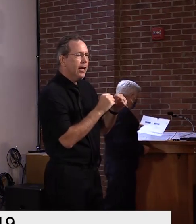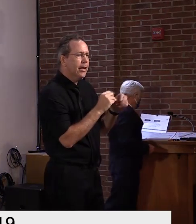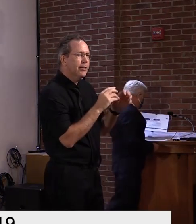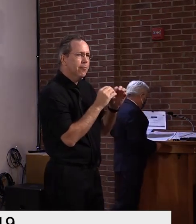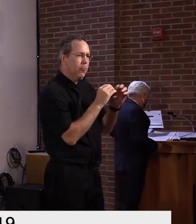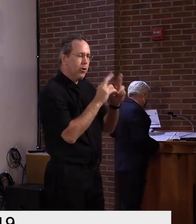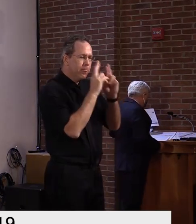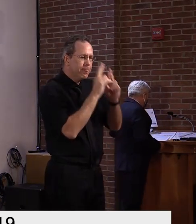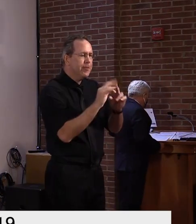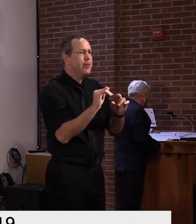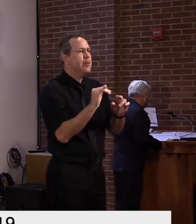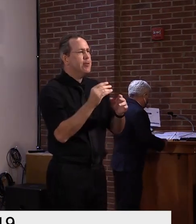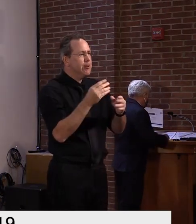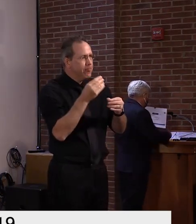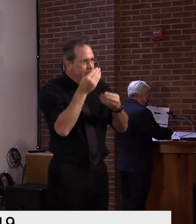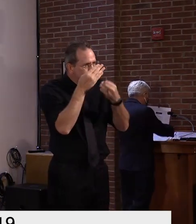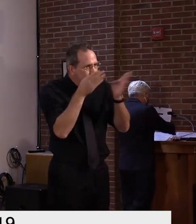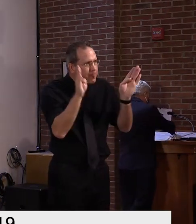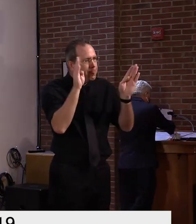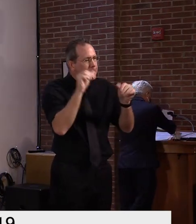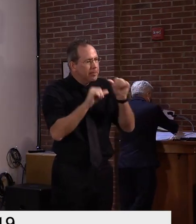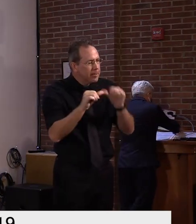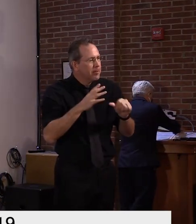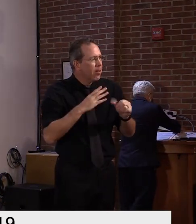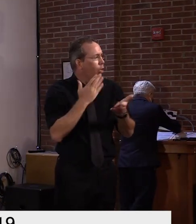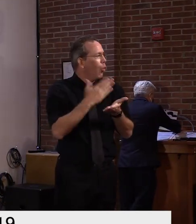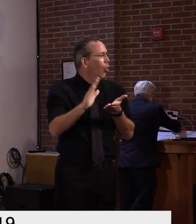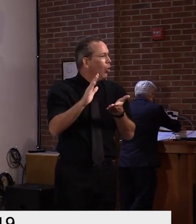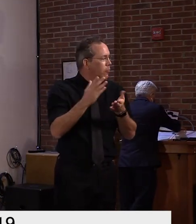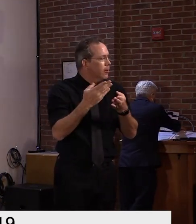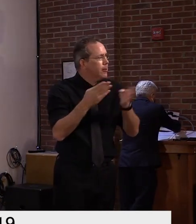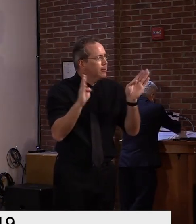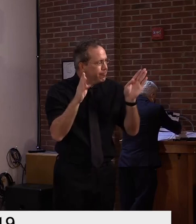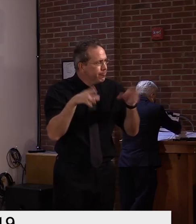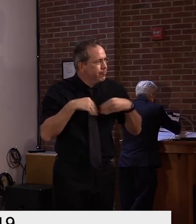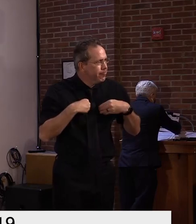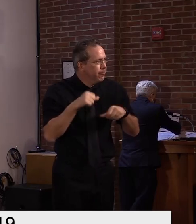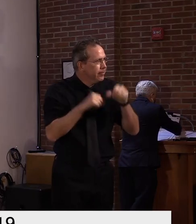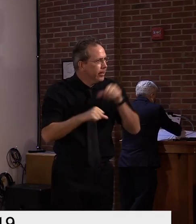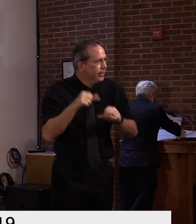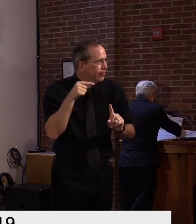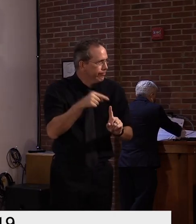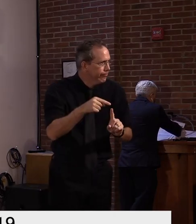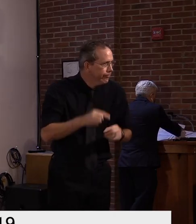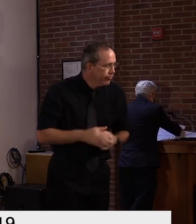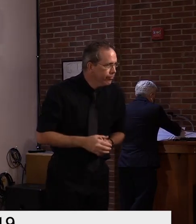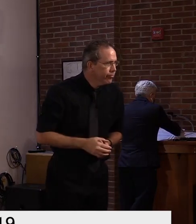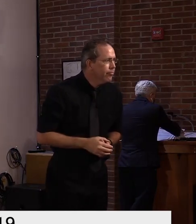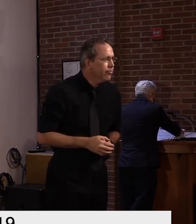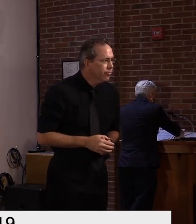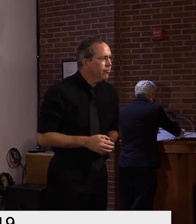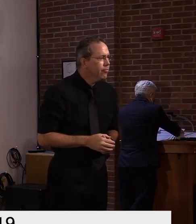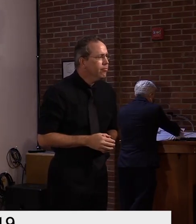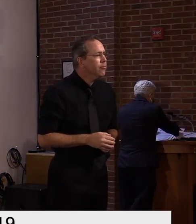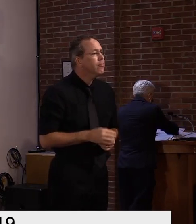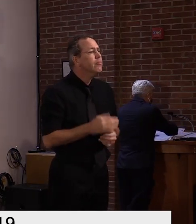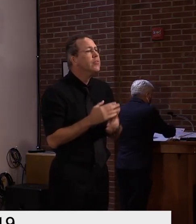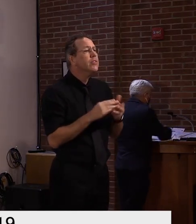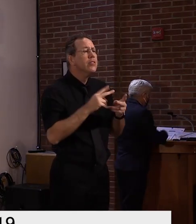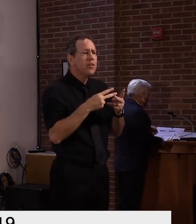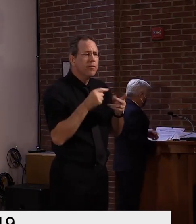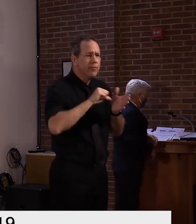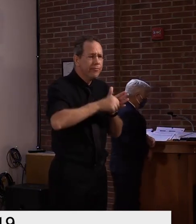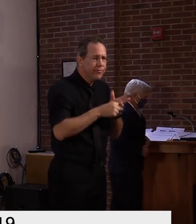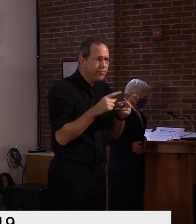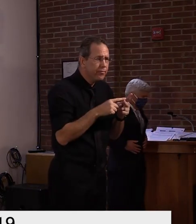science. The other thing is the status of public health in general. I'm not